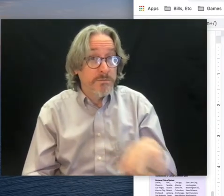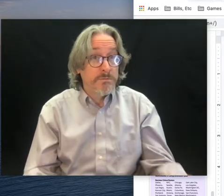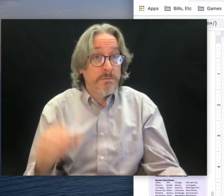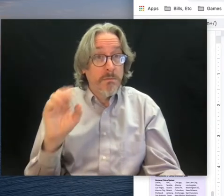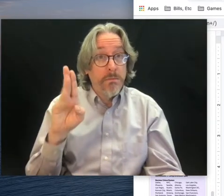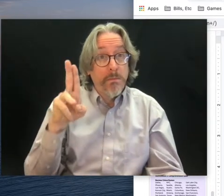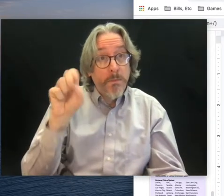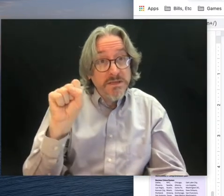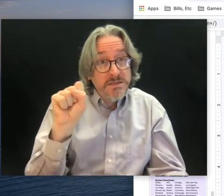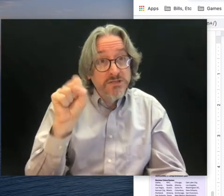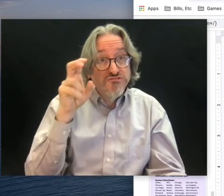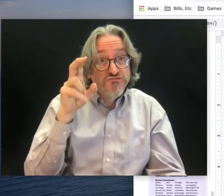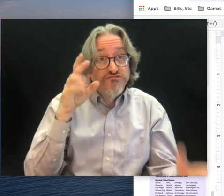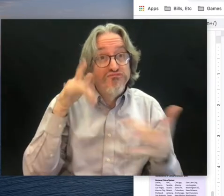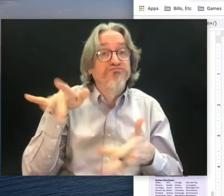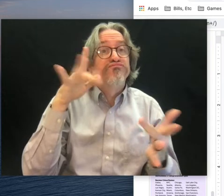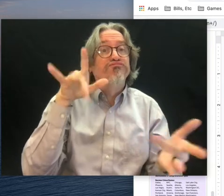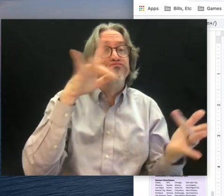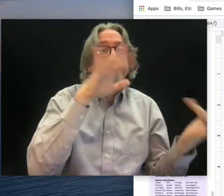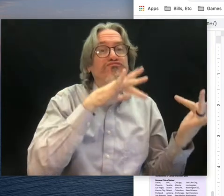tour.